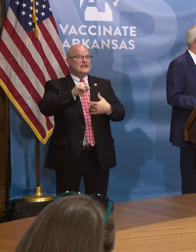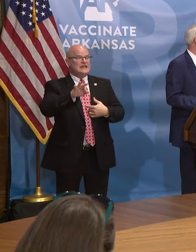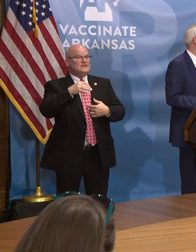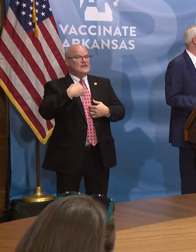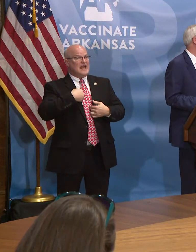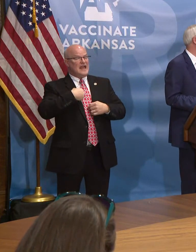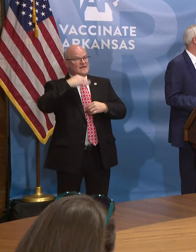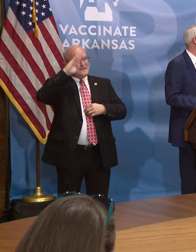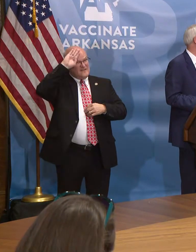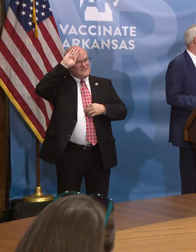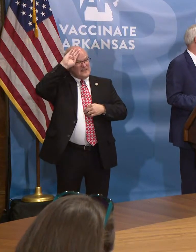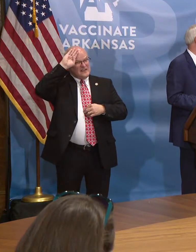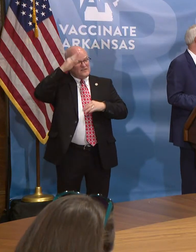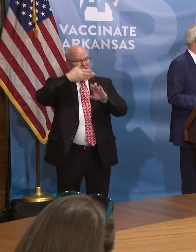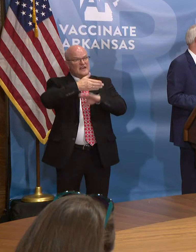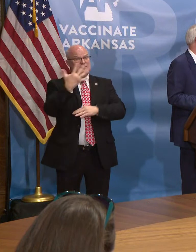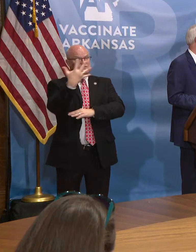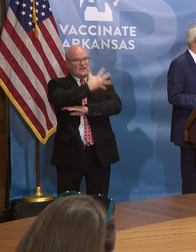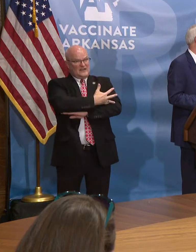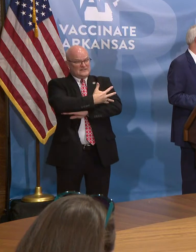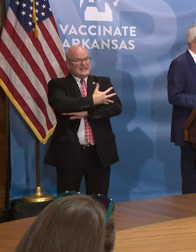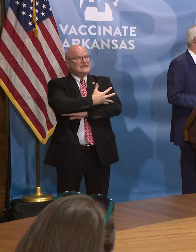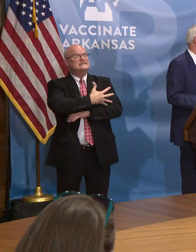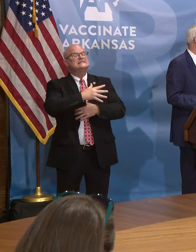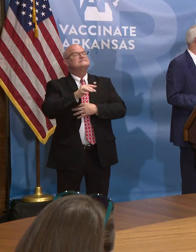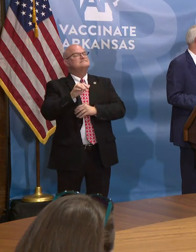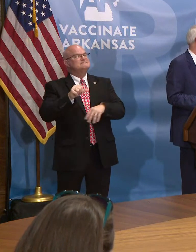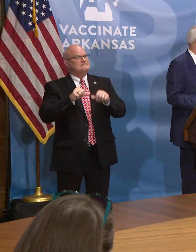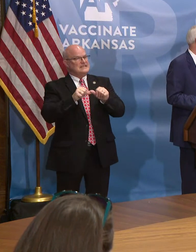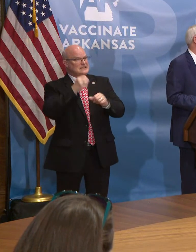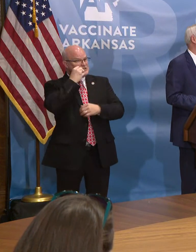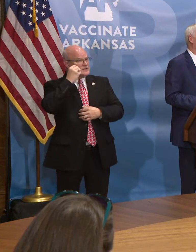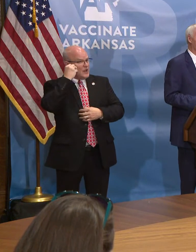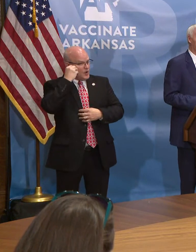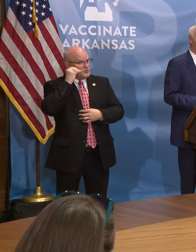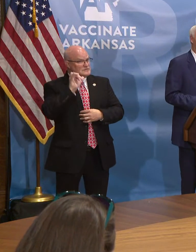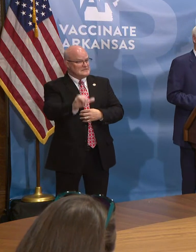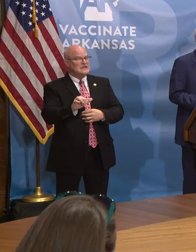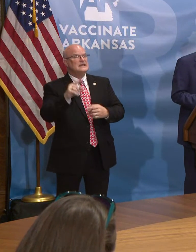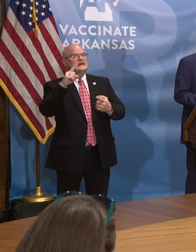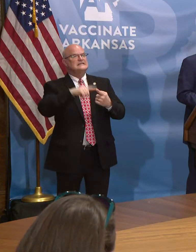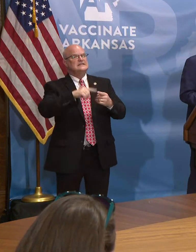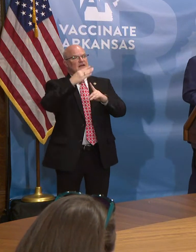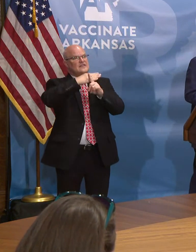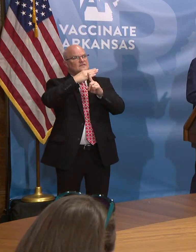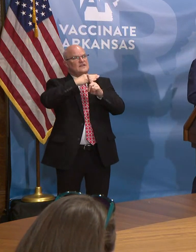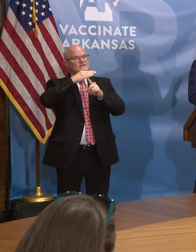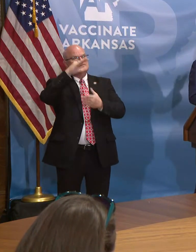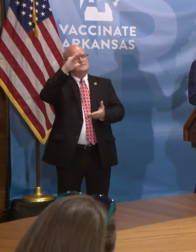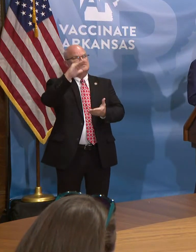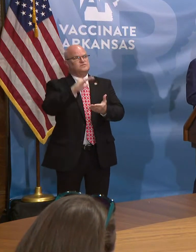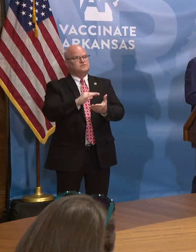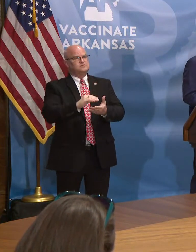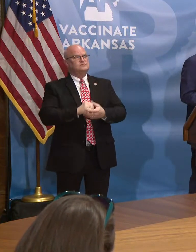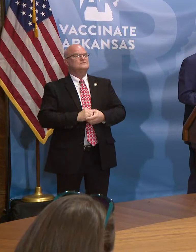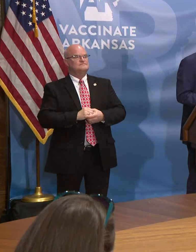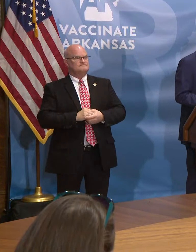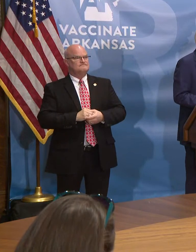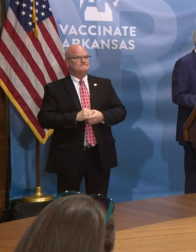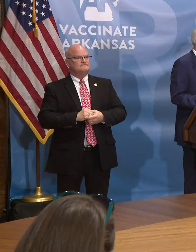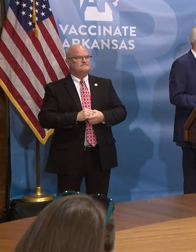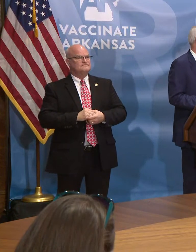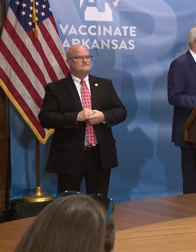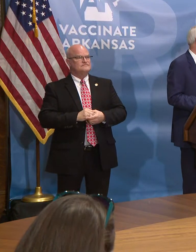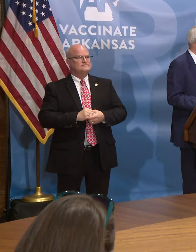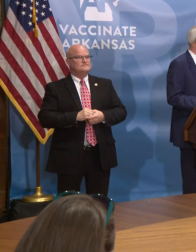have a fever after 5 days, then you should continue to stay home until your fever has resolved. And then